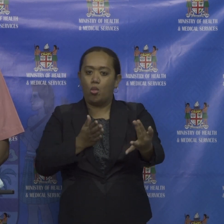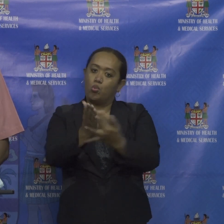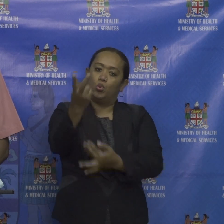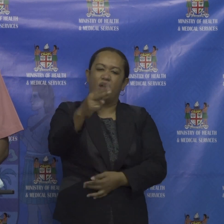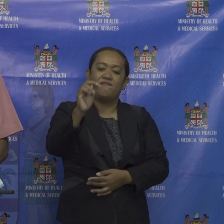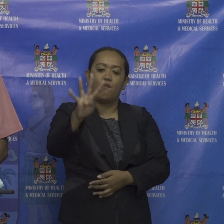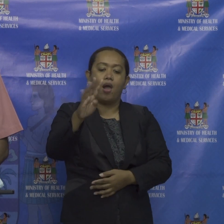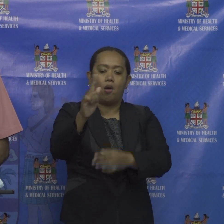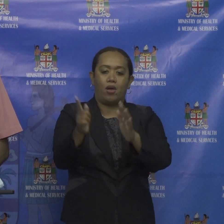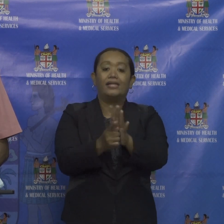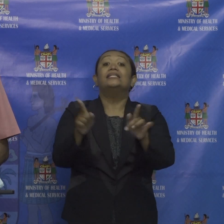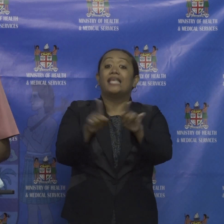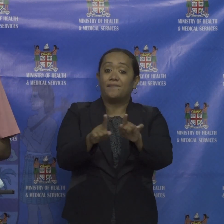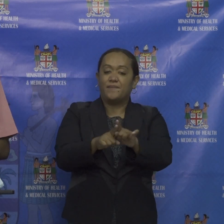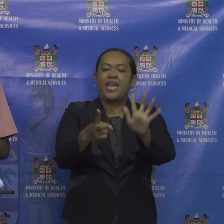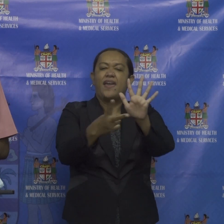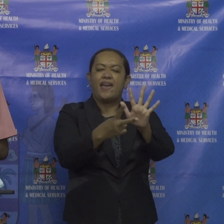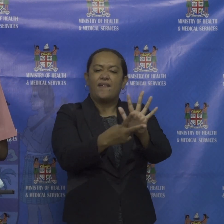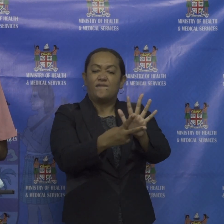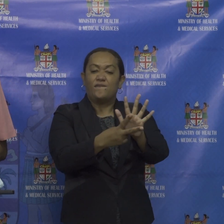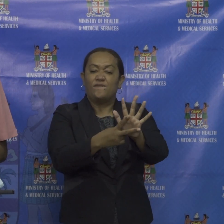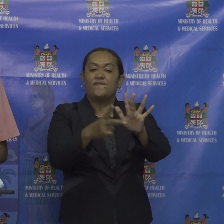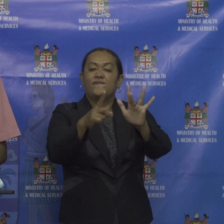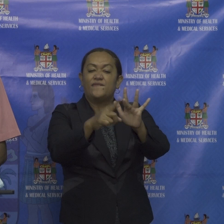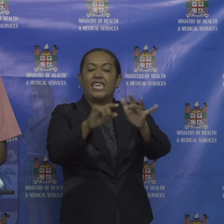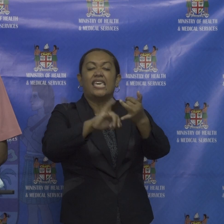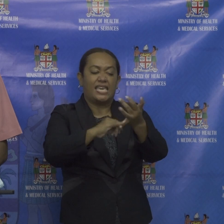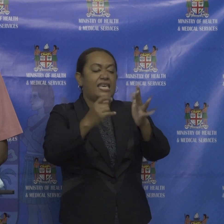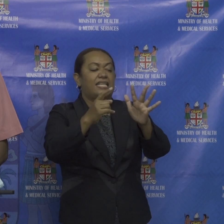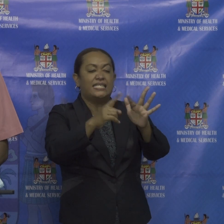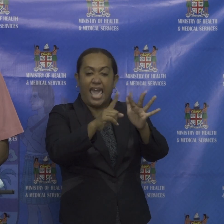Center operates 24 hours a day,